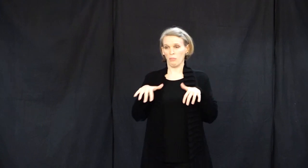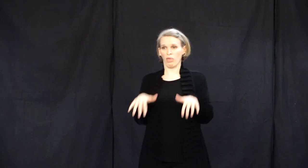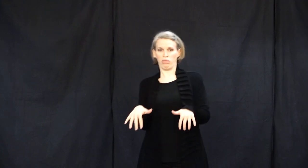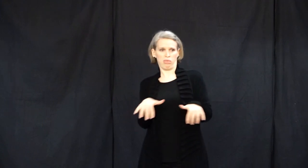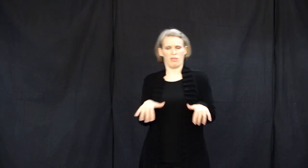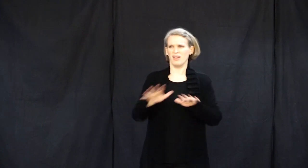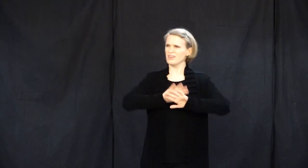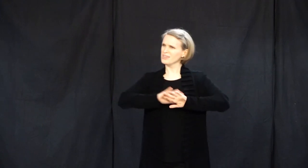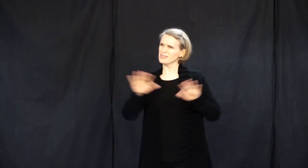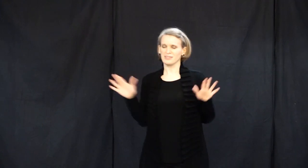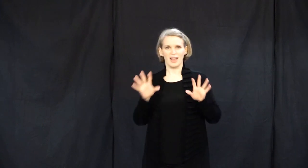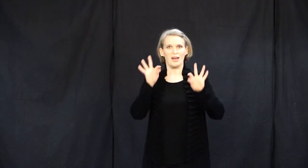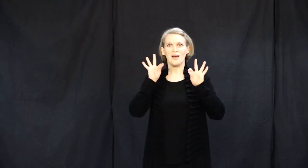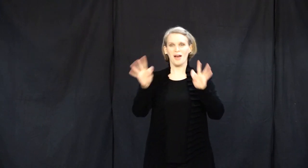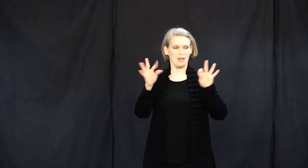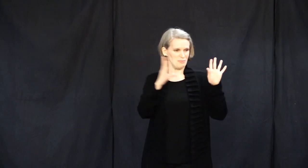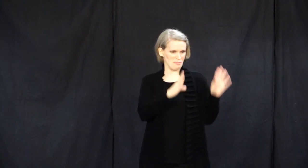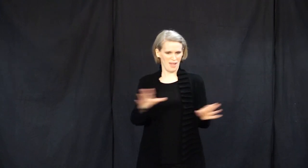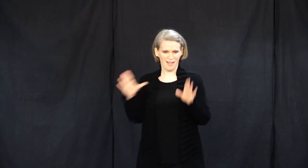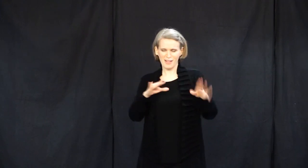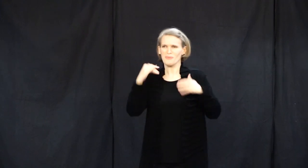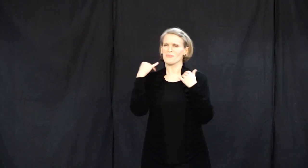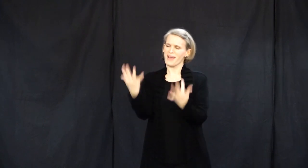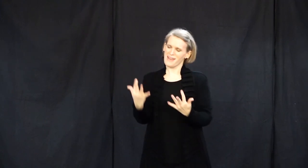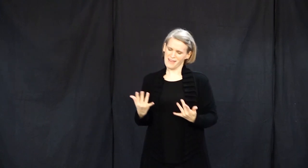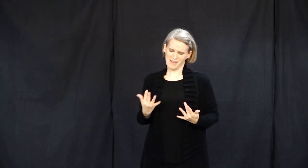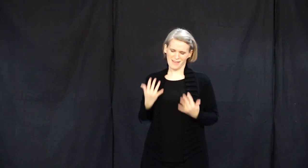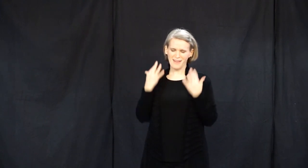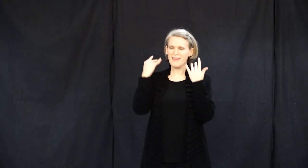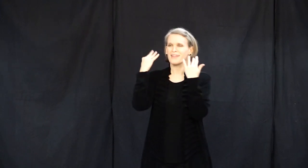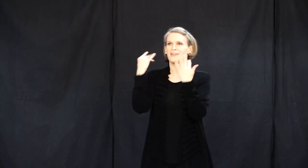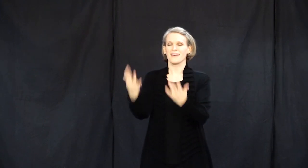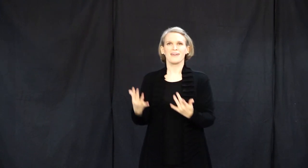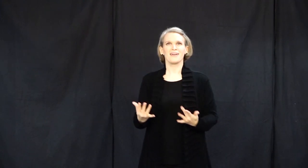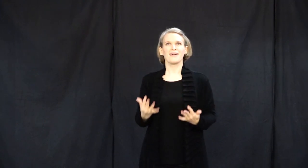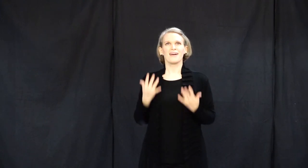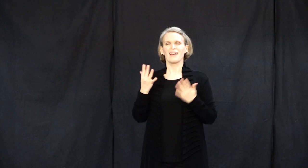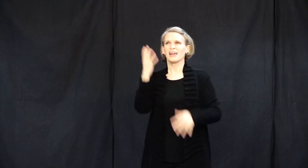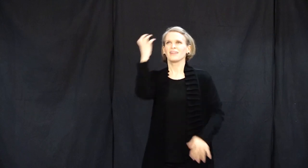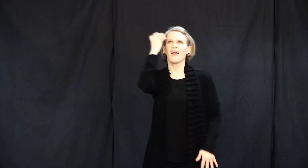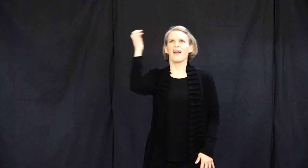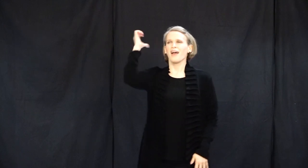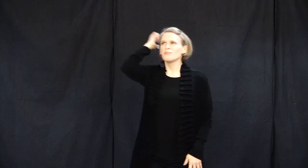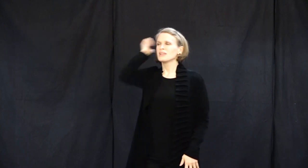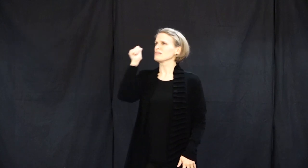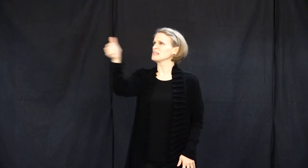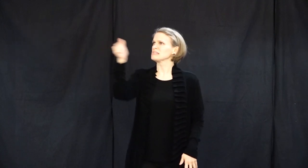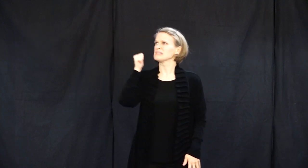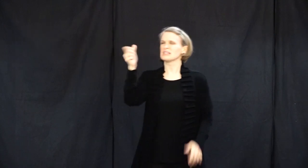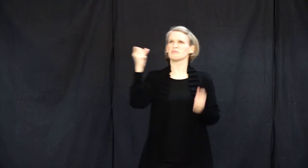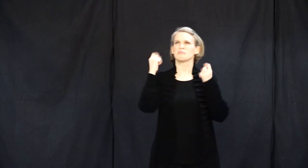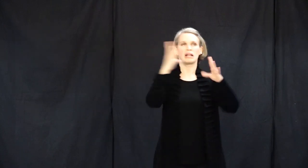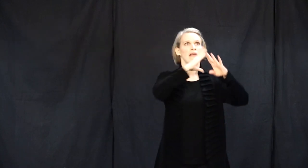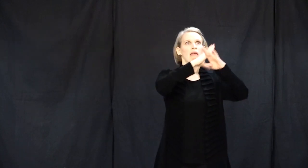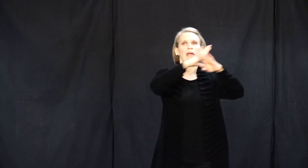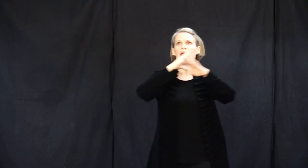I'm not standing still, I am lying wait. Hamilton faces an endless